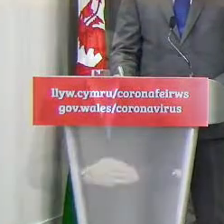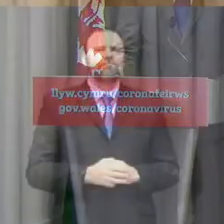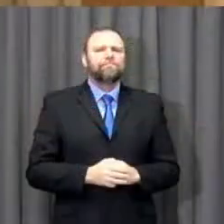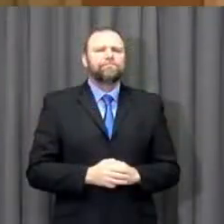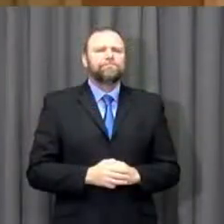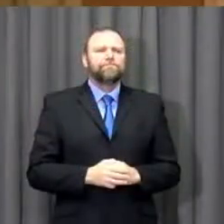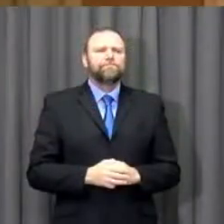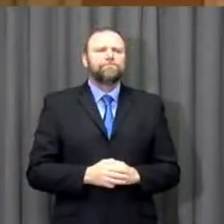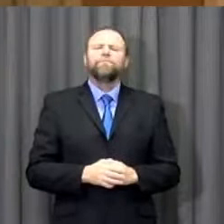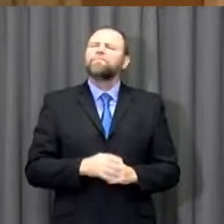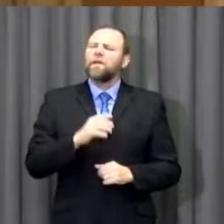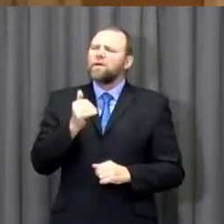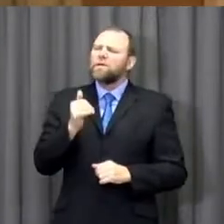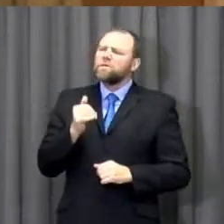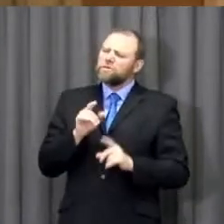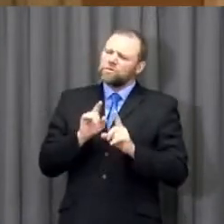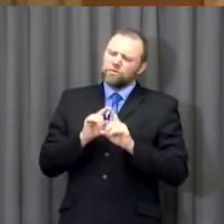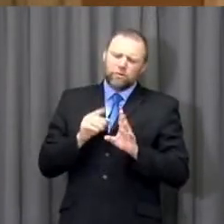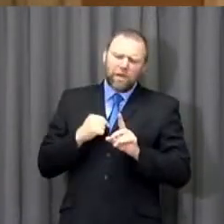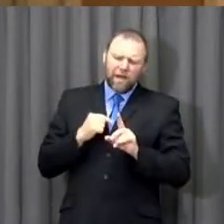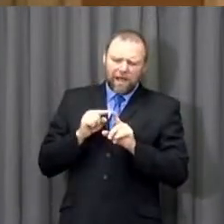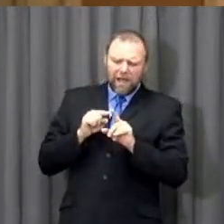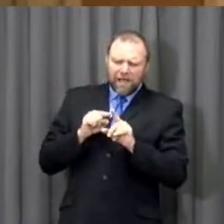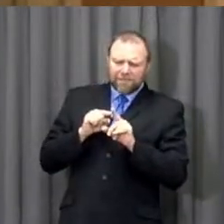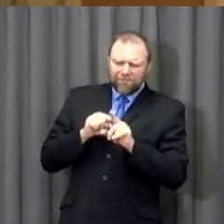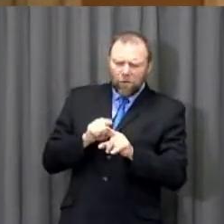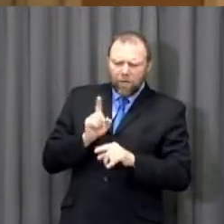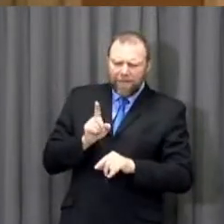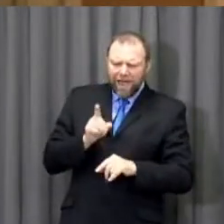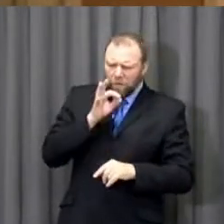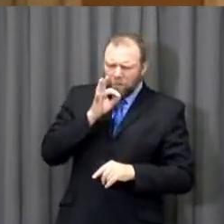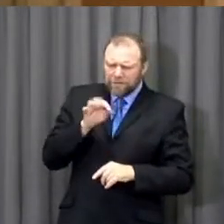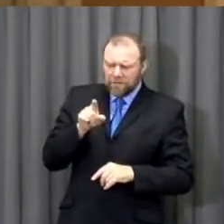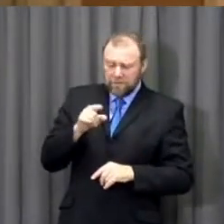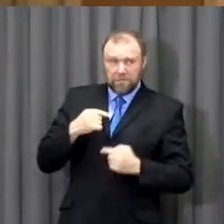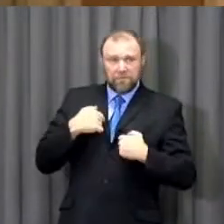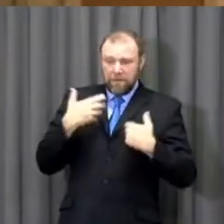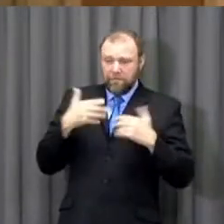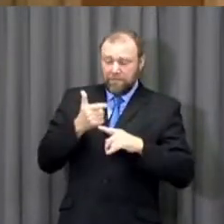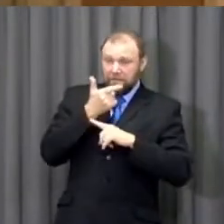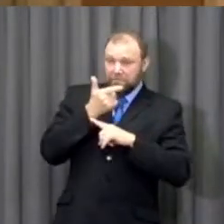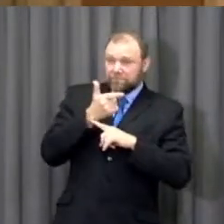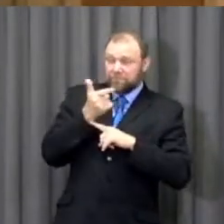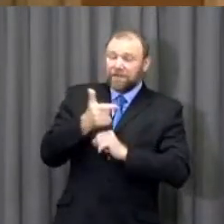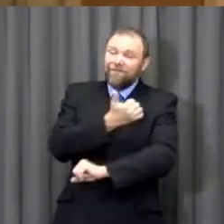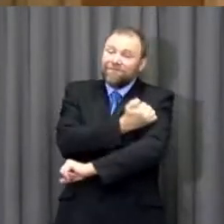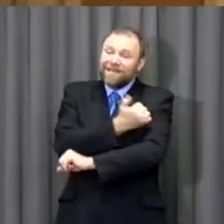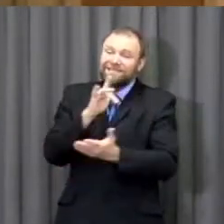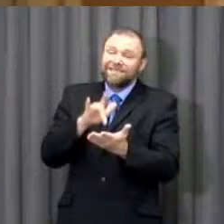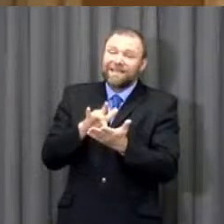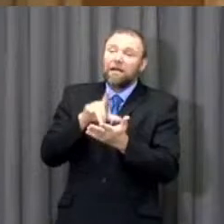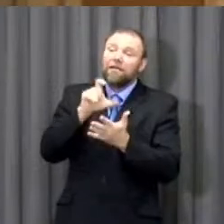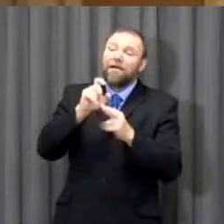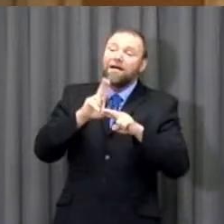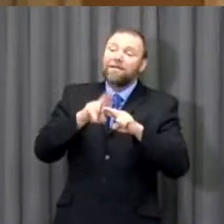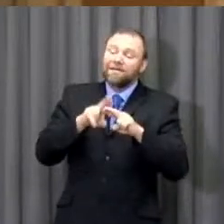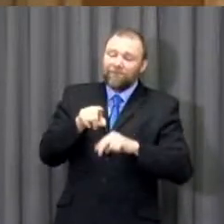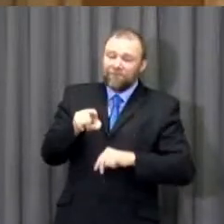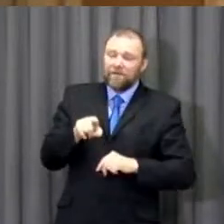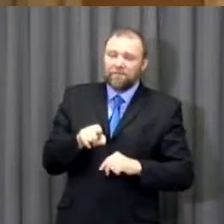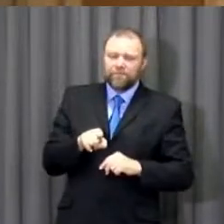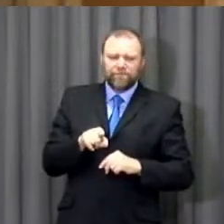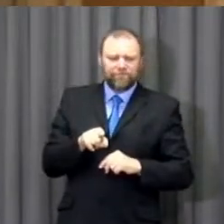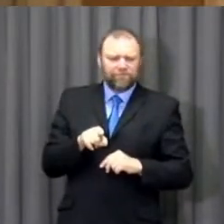Just as a follow-up there, we've been filming today, a colleague of mine at a vaccination centre in Cardiff, various couples who've been